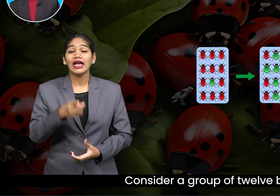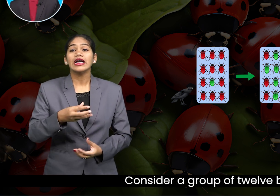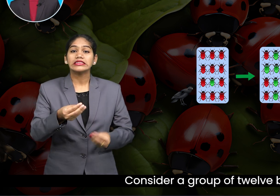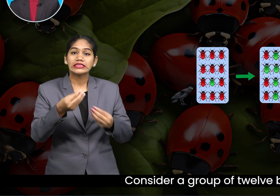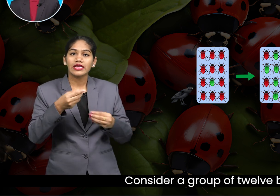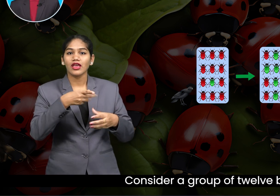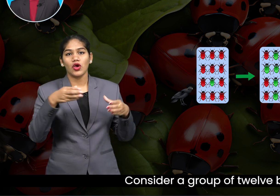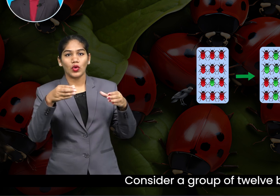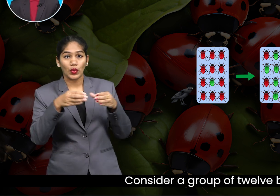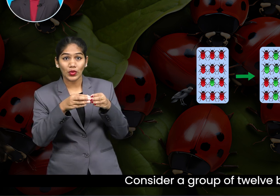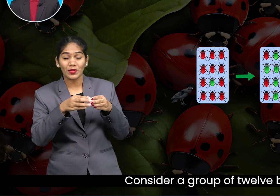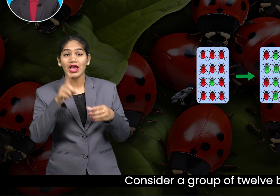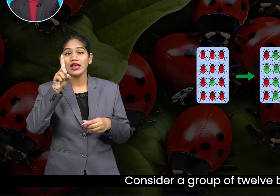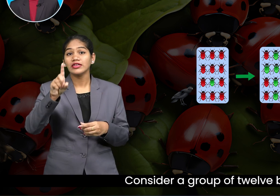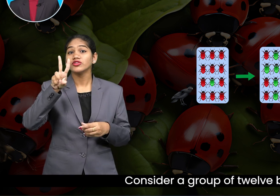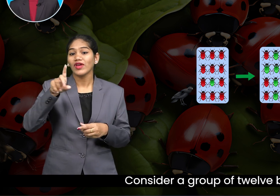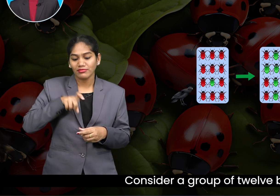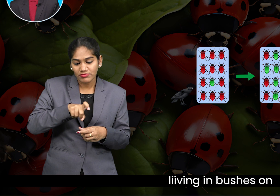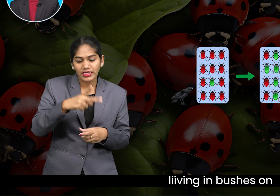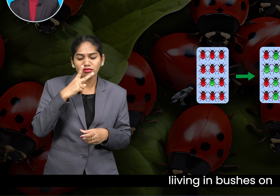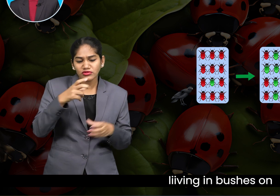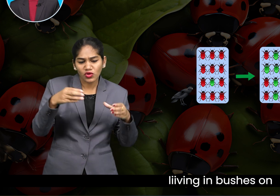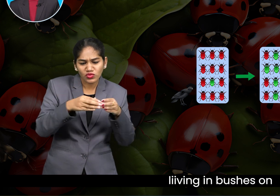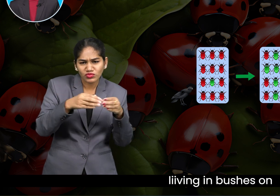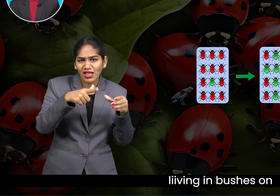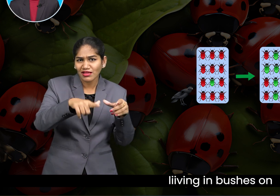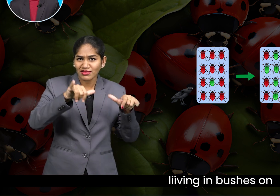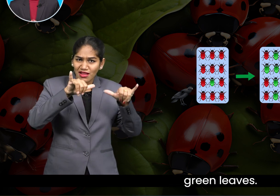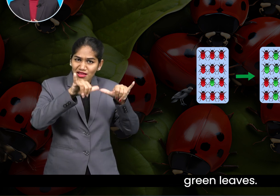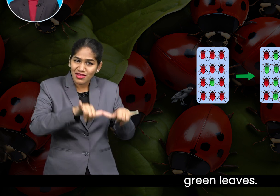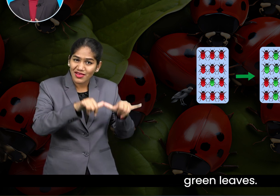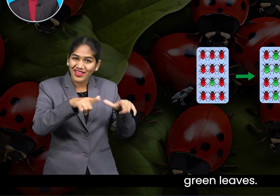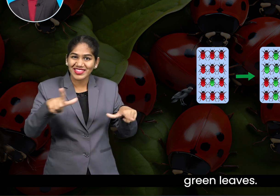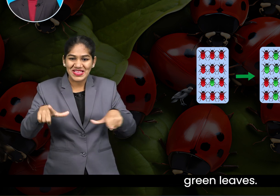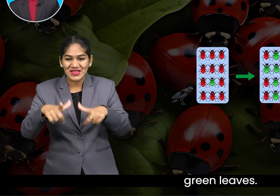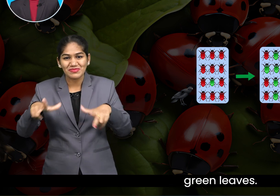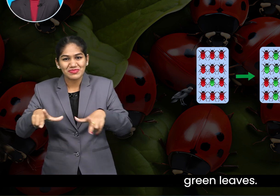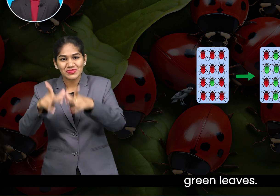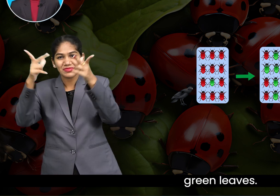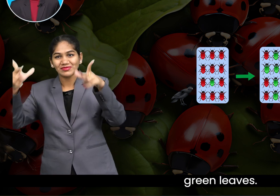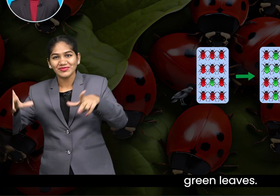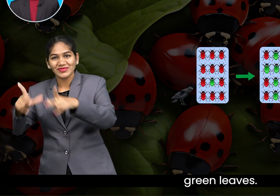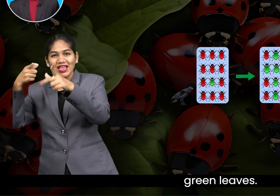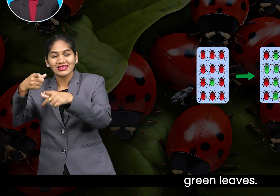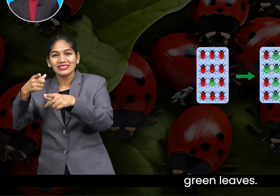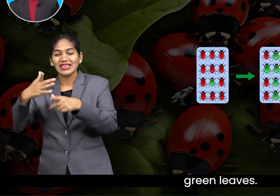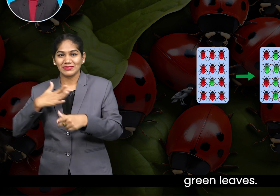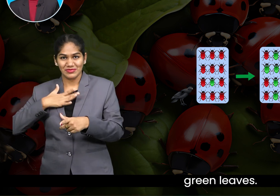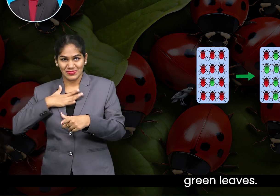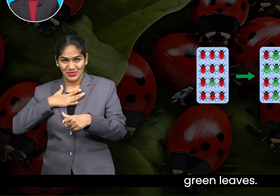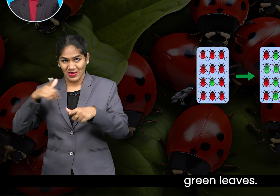Consider a group of 12 beetles living in bushes on green leaves.